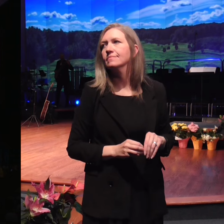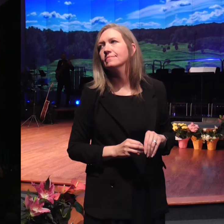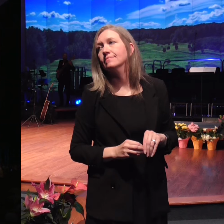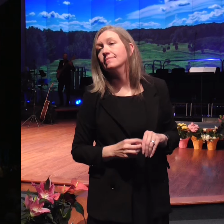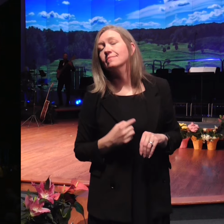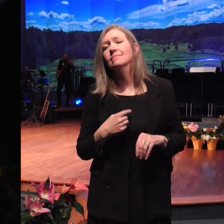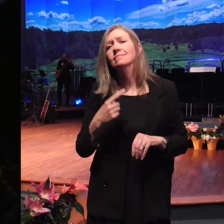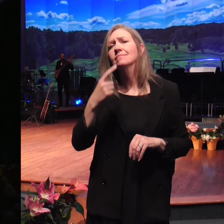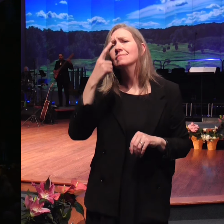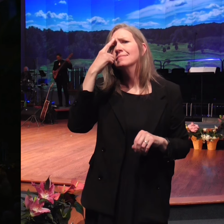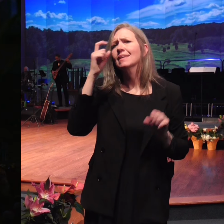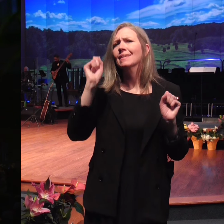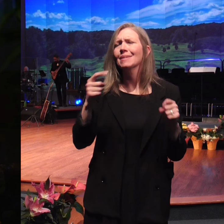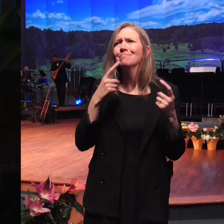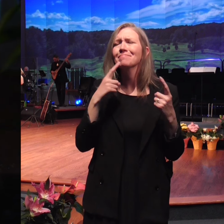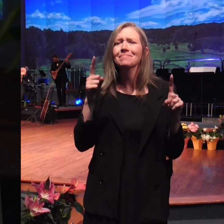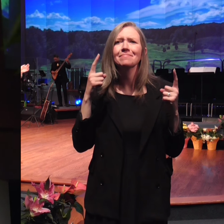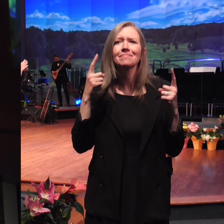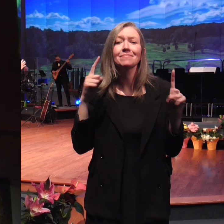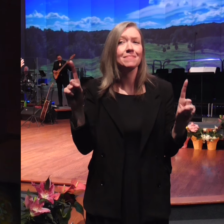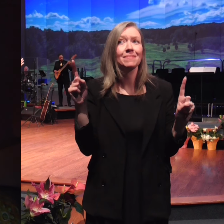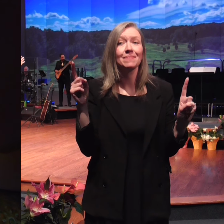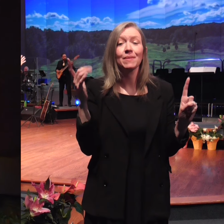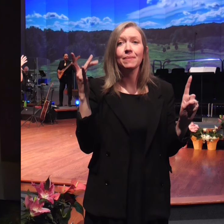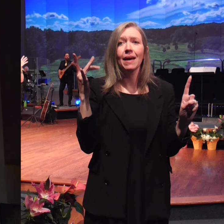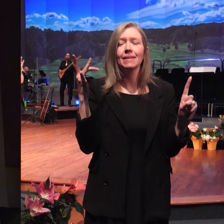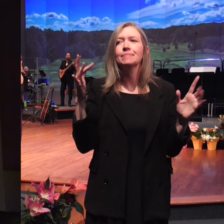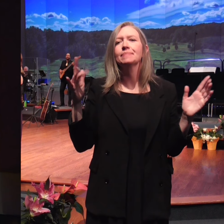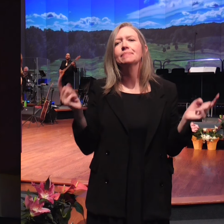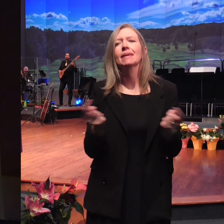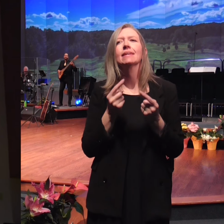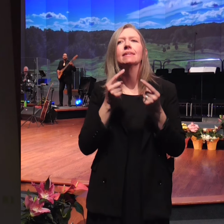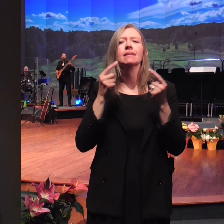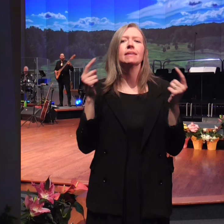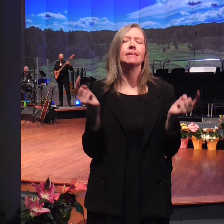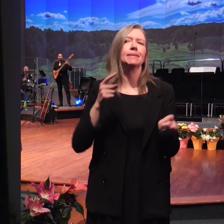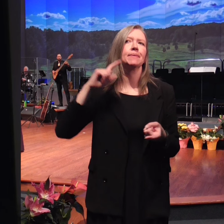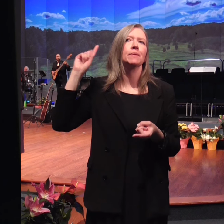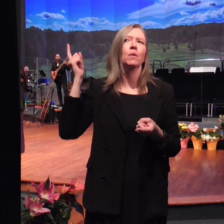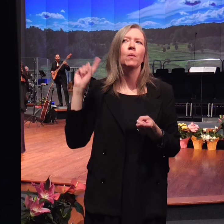I think I can make it now. The pain is gone.